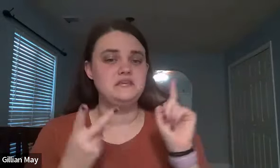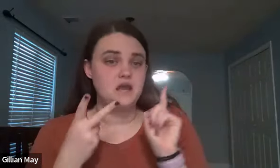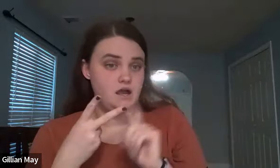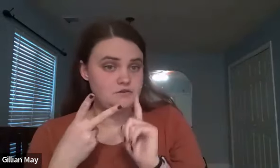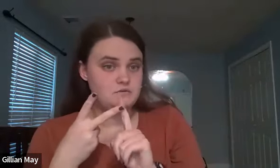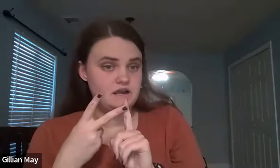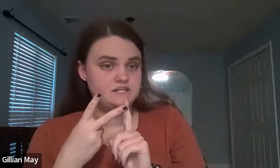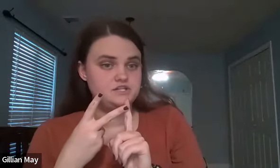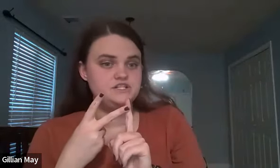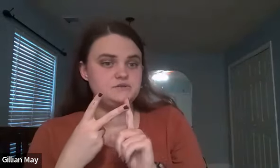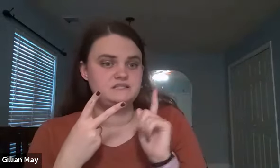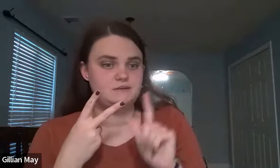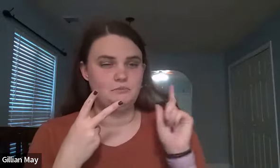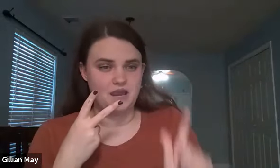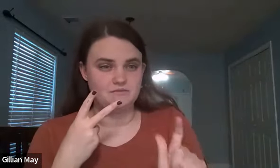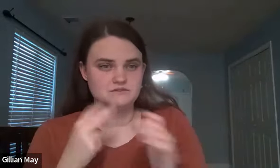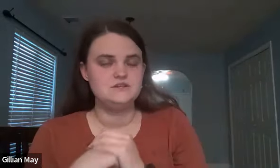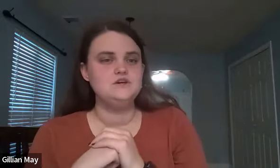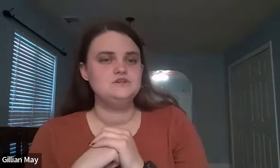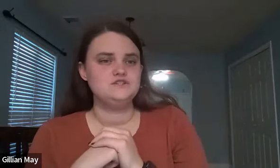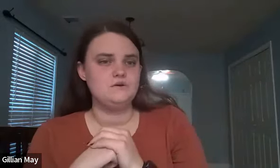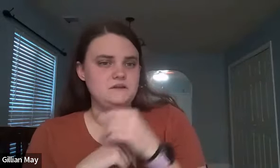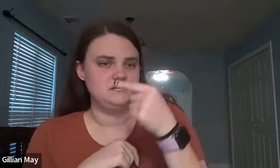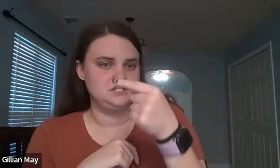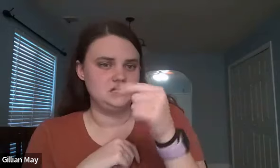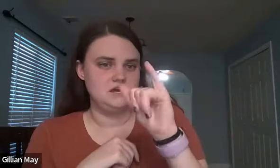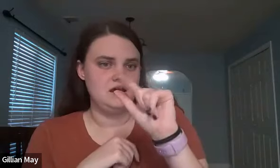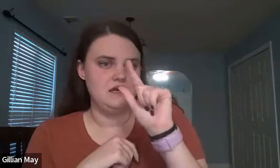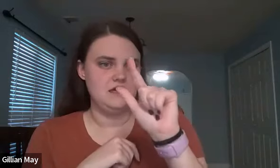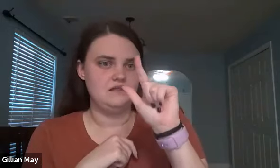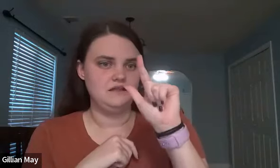The other way is you can do a double bounce. So it'd be like Gillian.